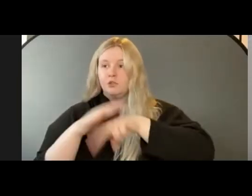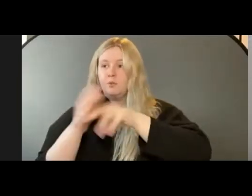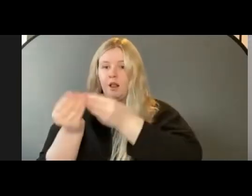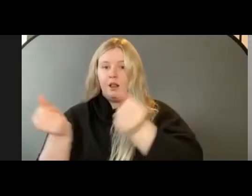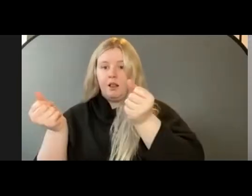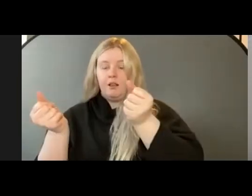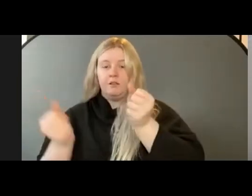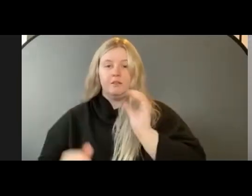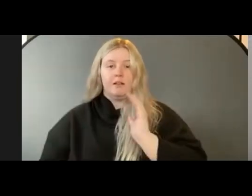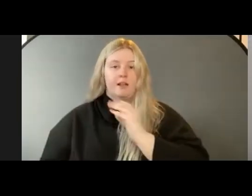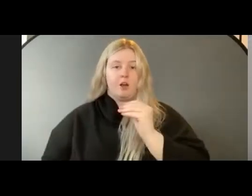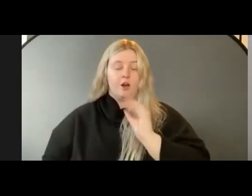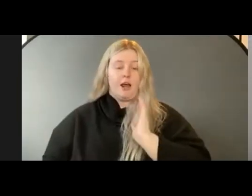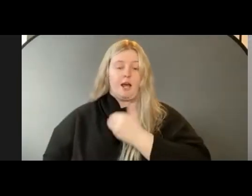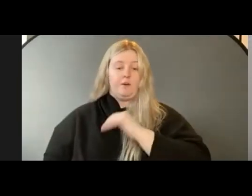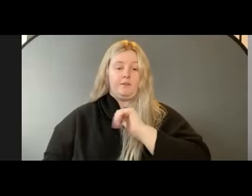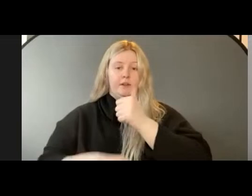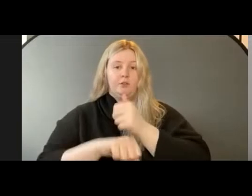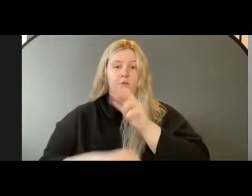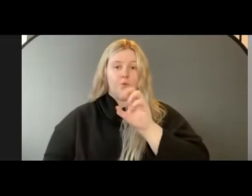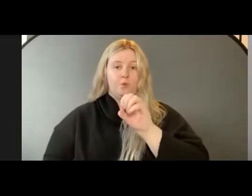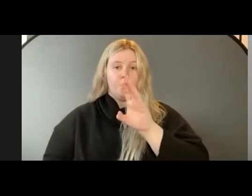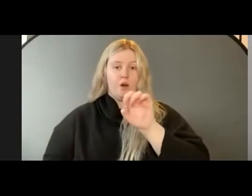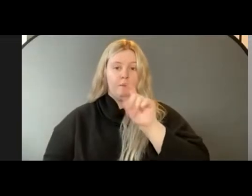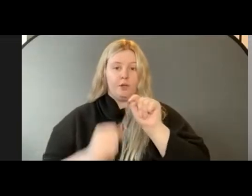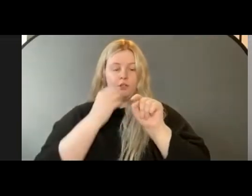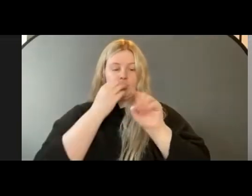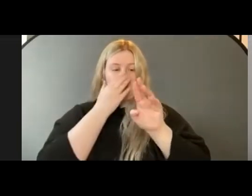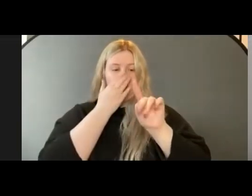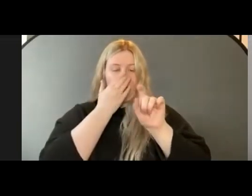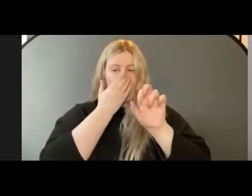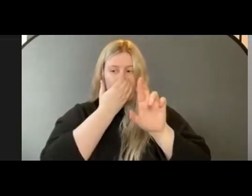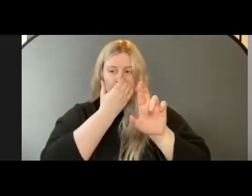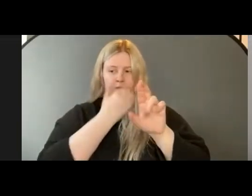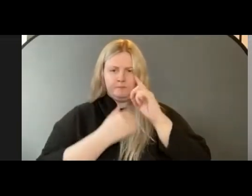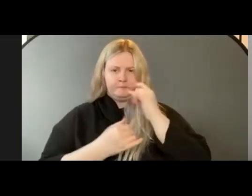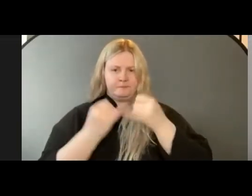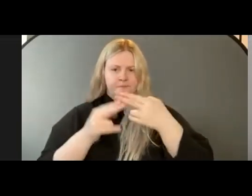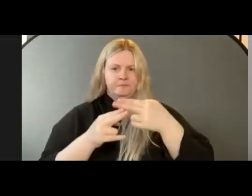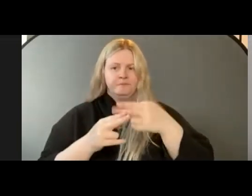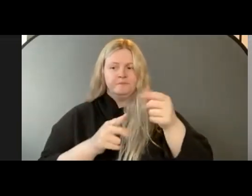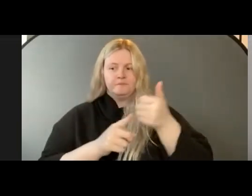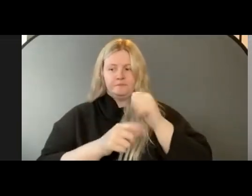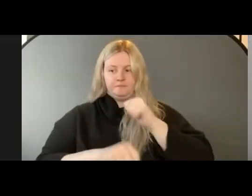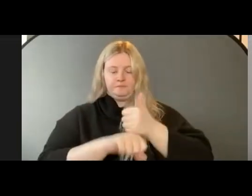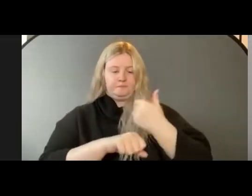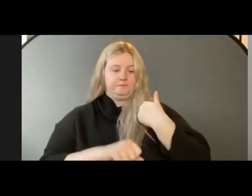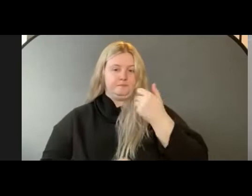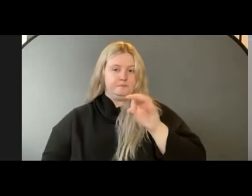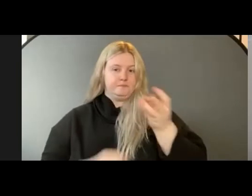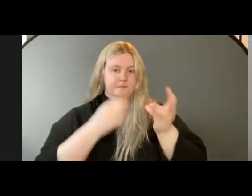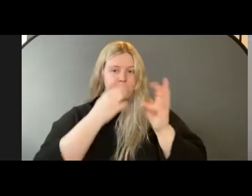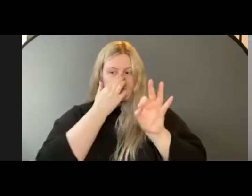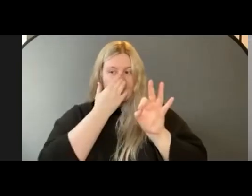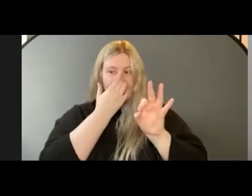Robert Butler, coined the term ageism back in 1969. Now, as I mentioned, the last 2 years have been a magnifying glass on